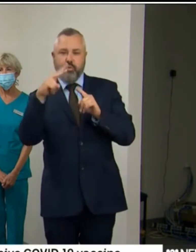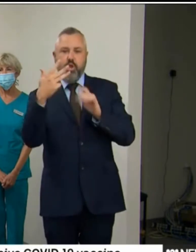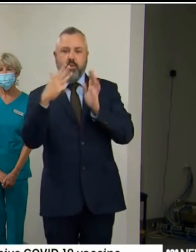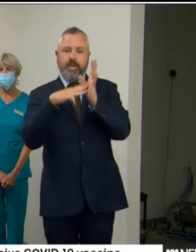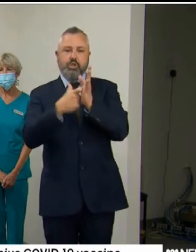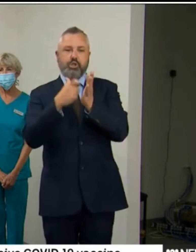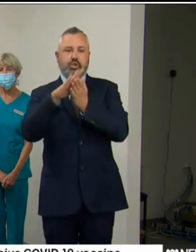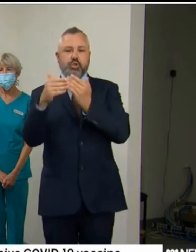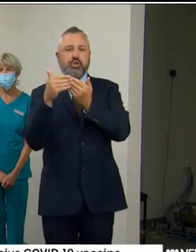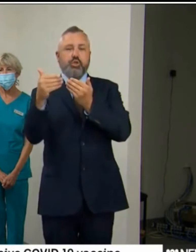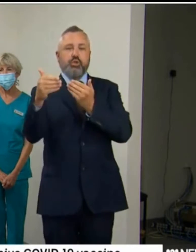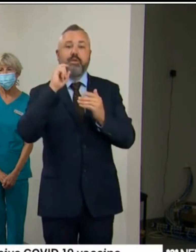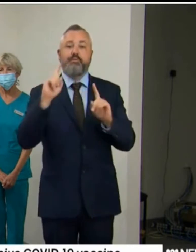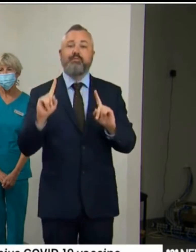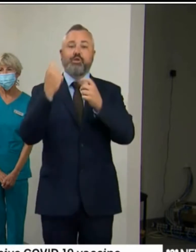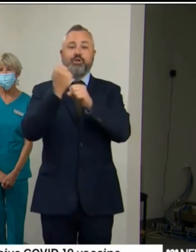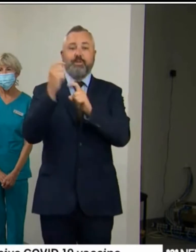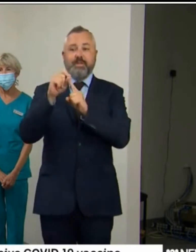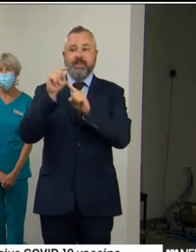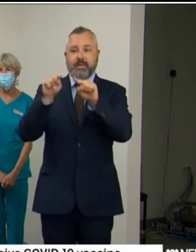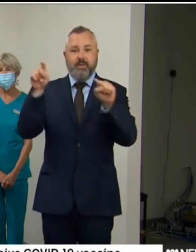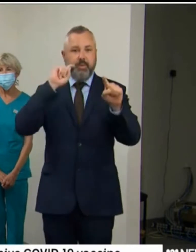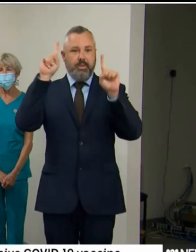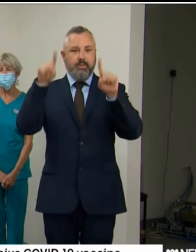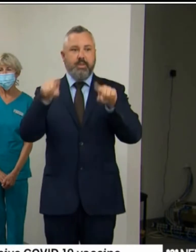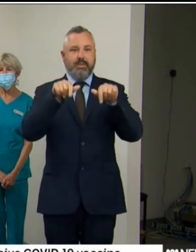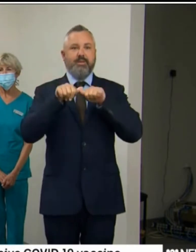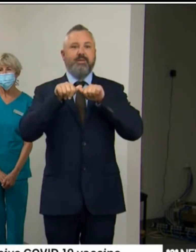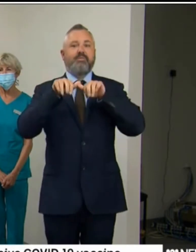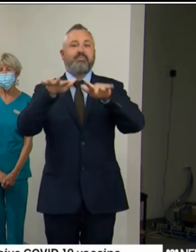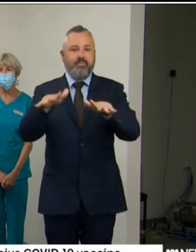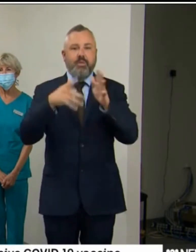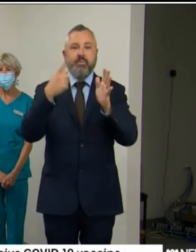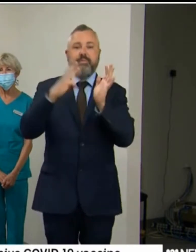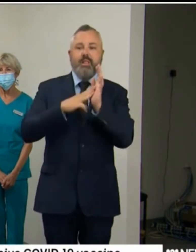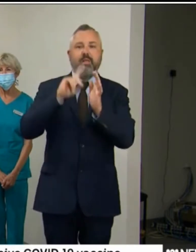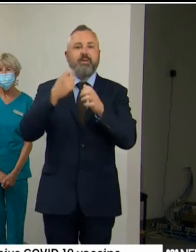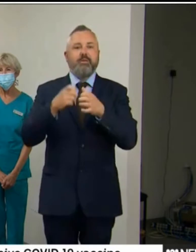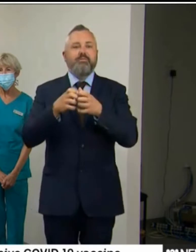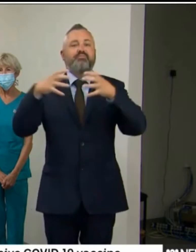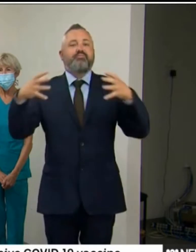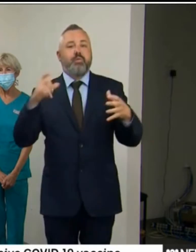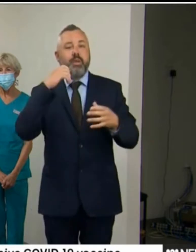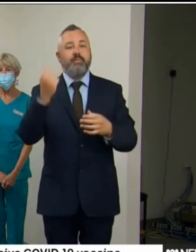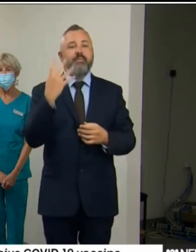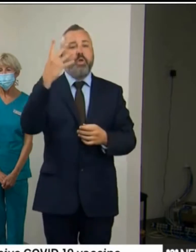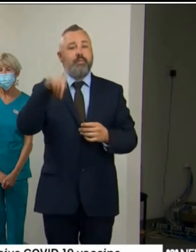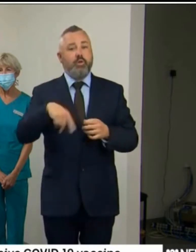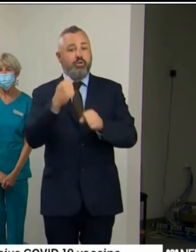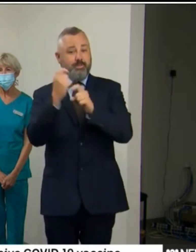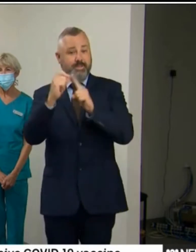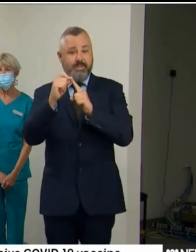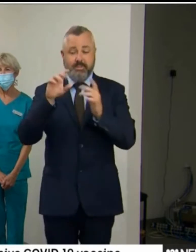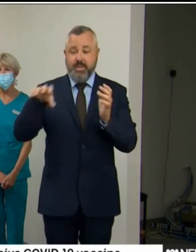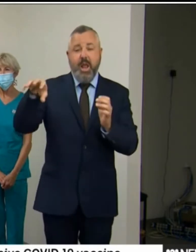general practices will begin, and then over the course of the next month we'll grow to over 4,000 general practices around the